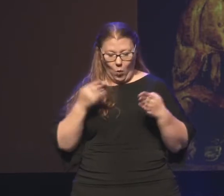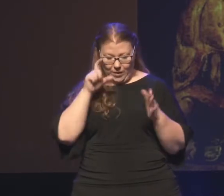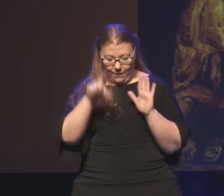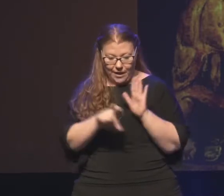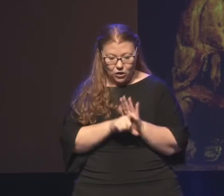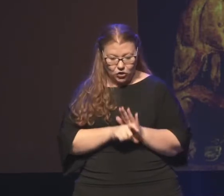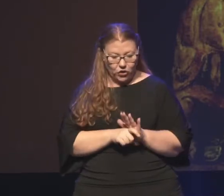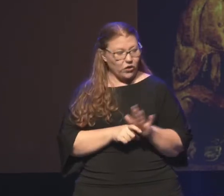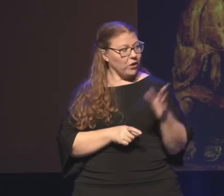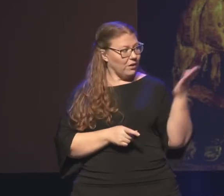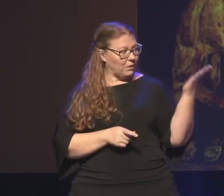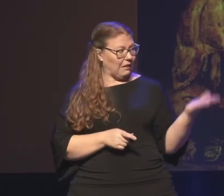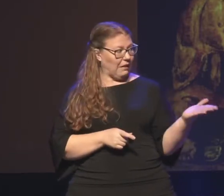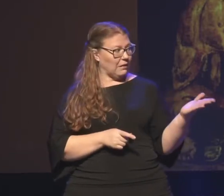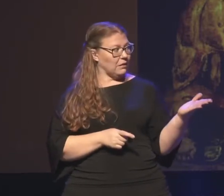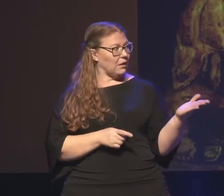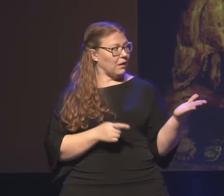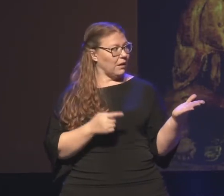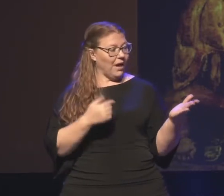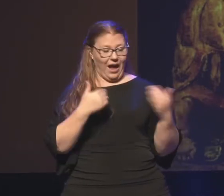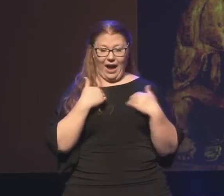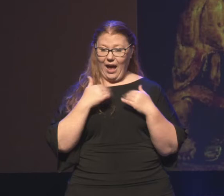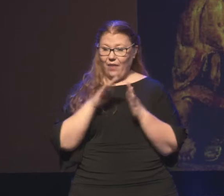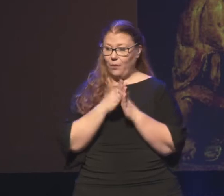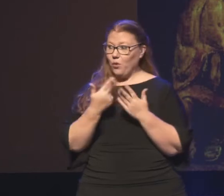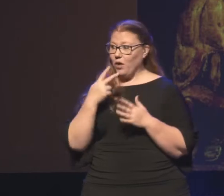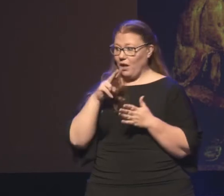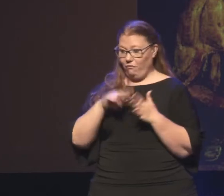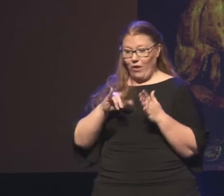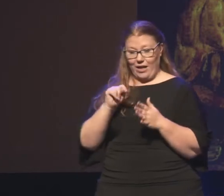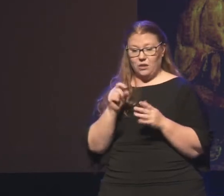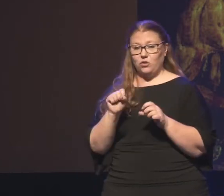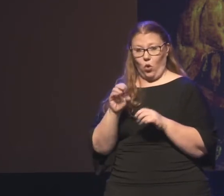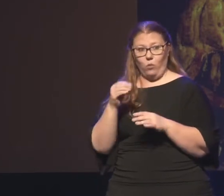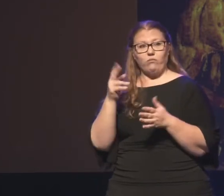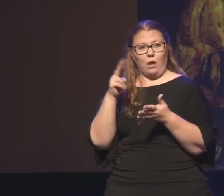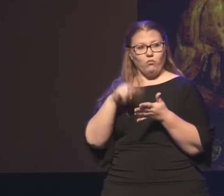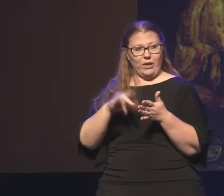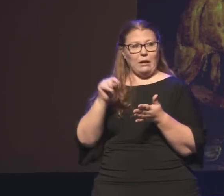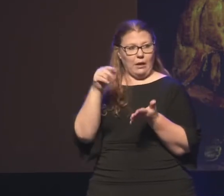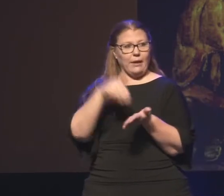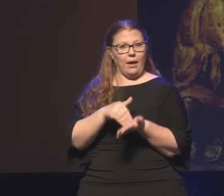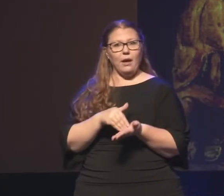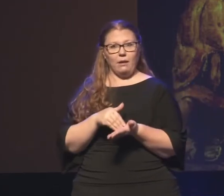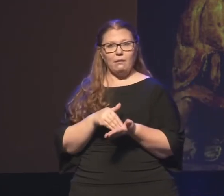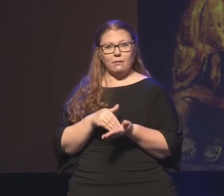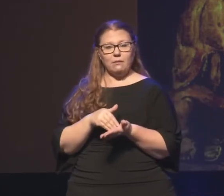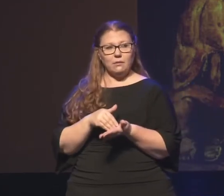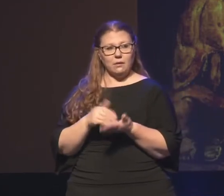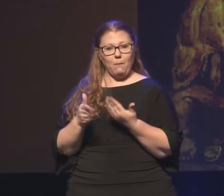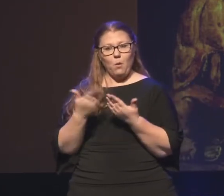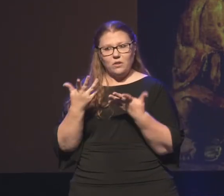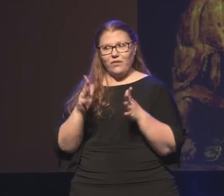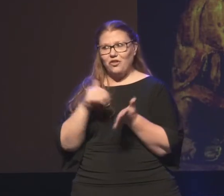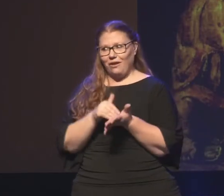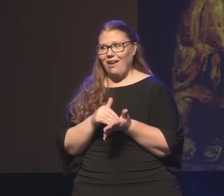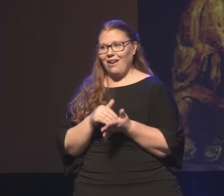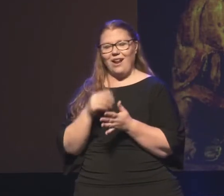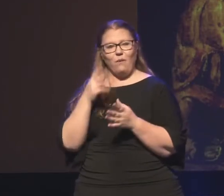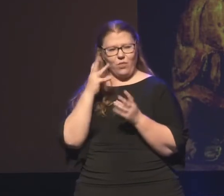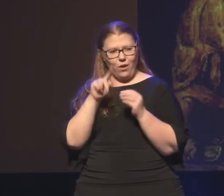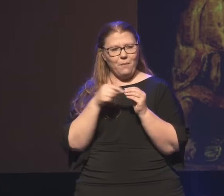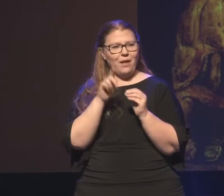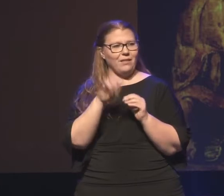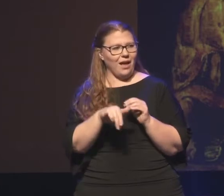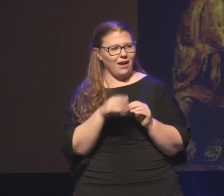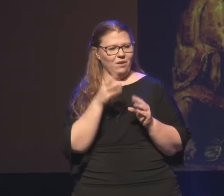that picture was this, and I had this book and I'd read it, so I've been rereading it. I'm almost finished it again. And as I've thought about this,